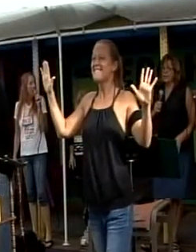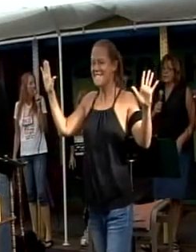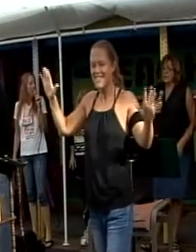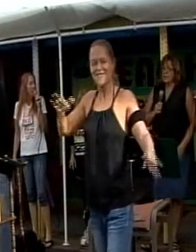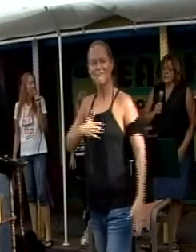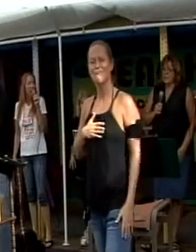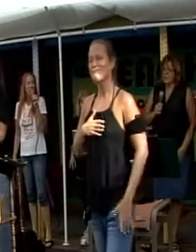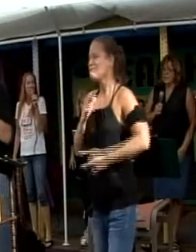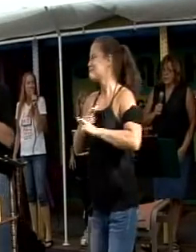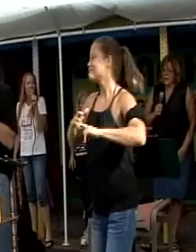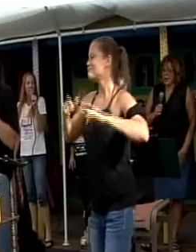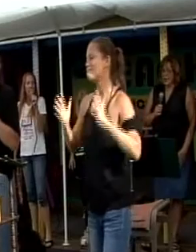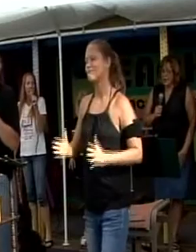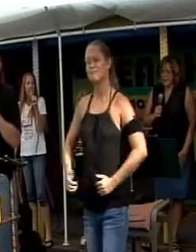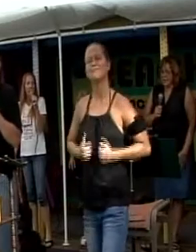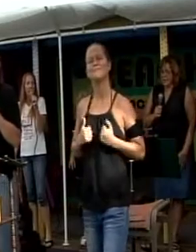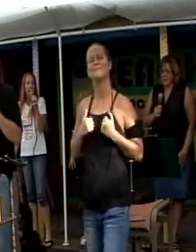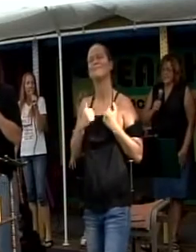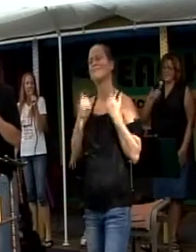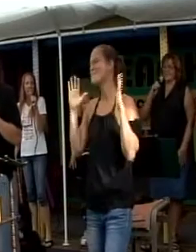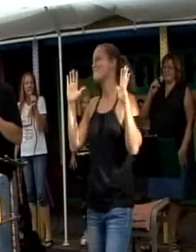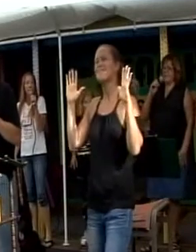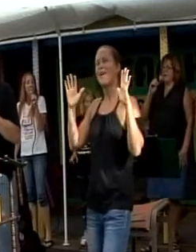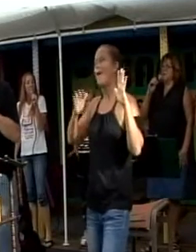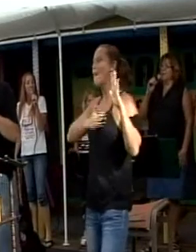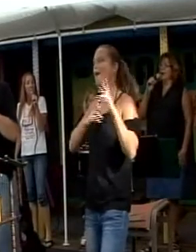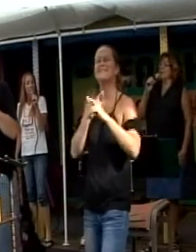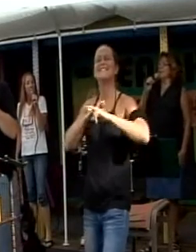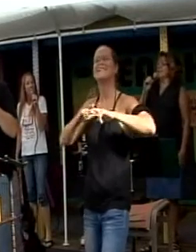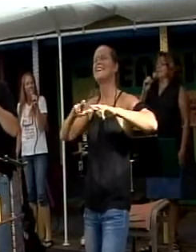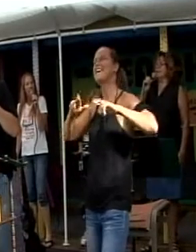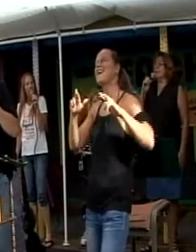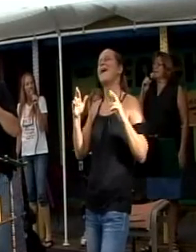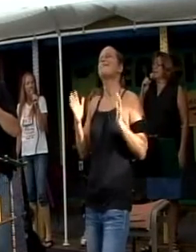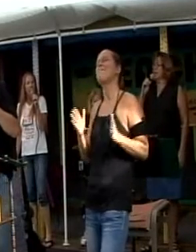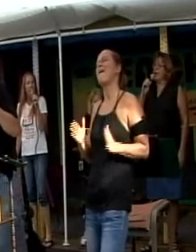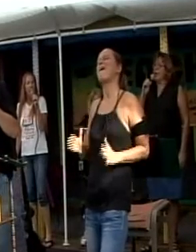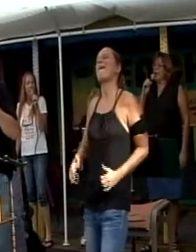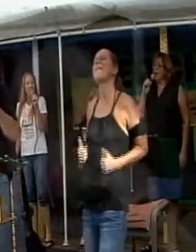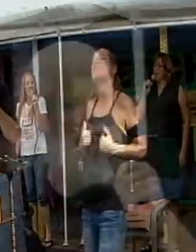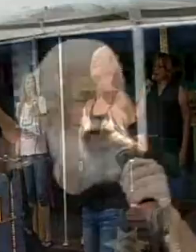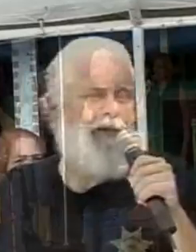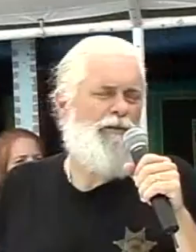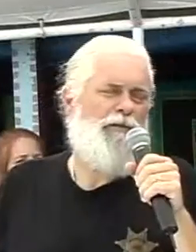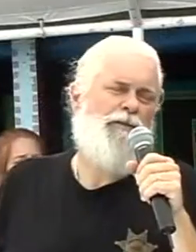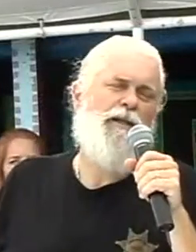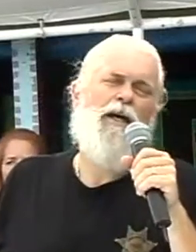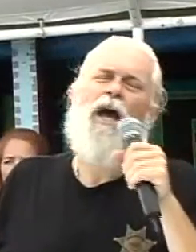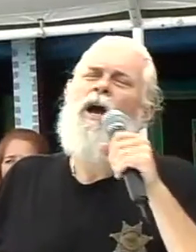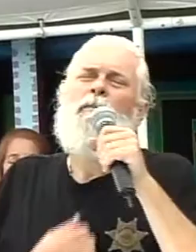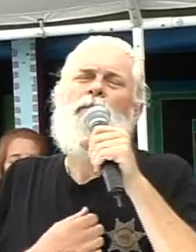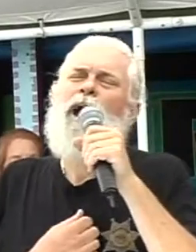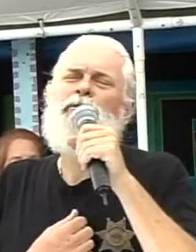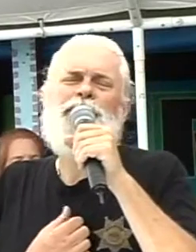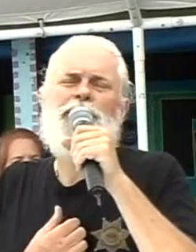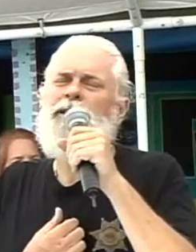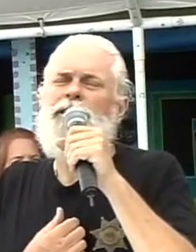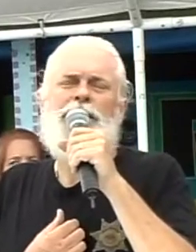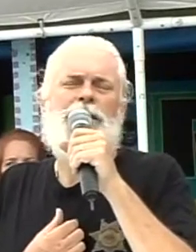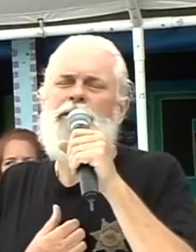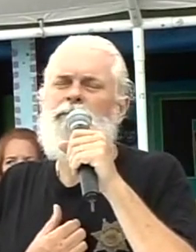My Redeemer lives, my Redeemer lives,